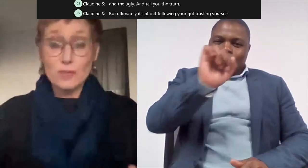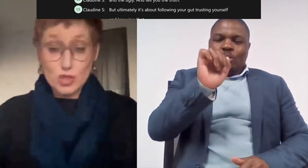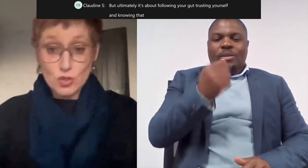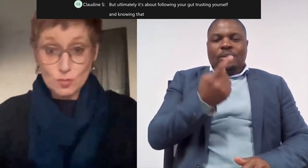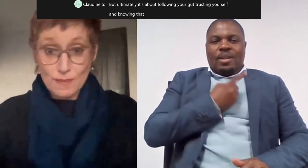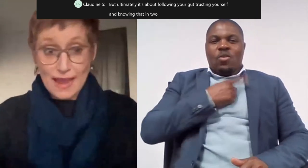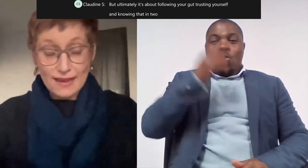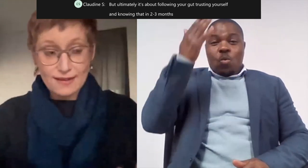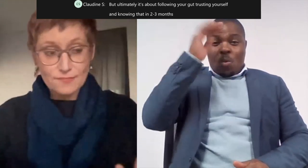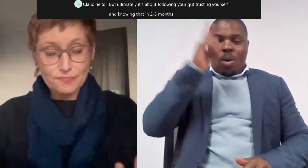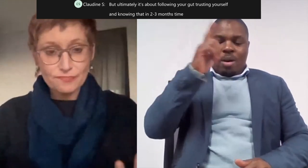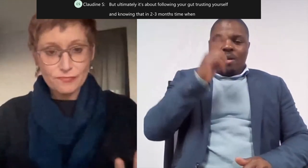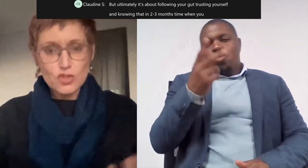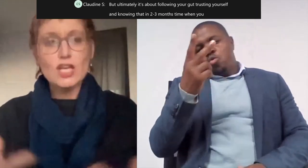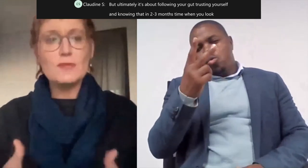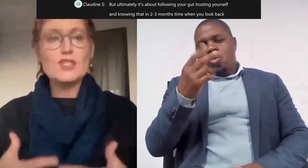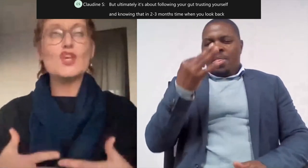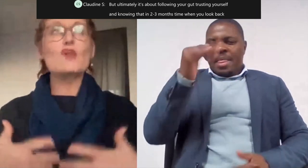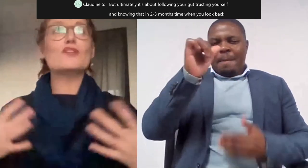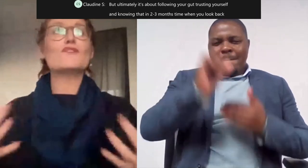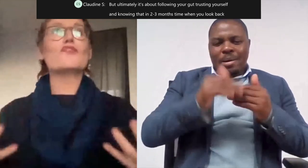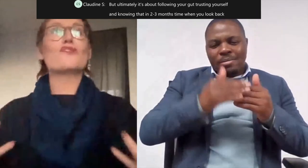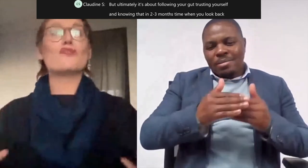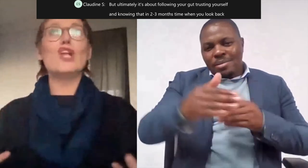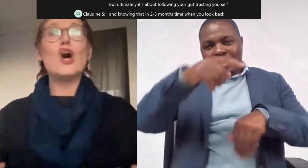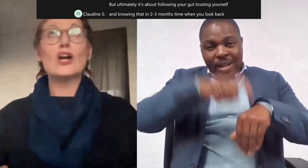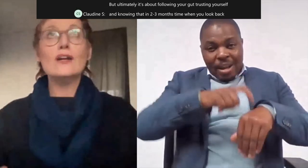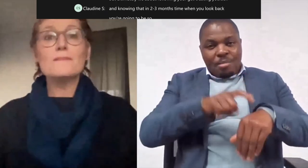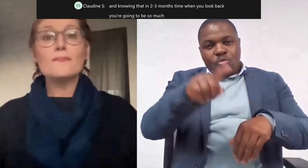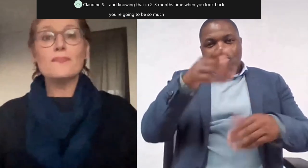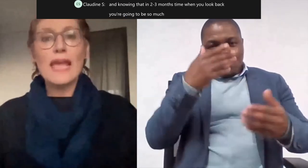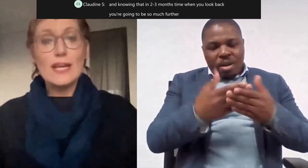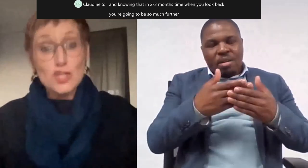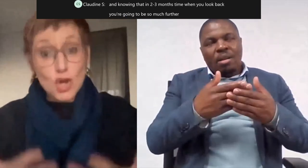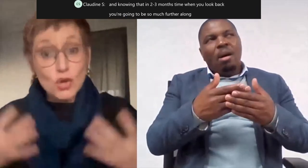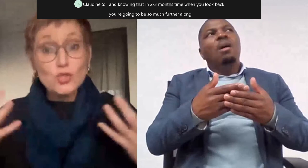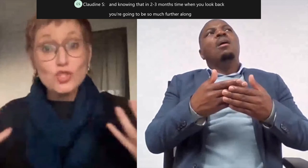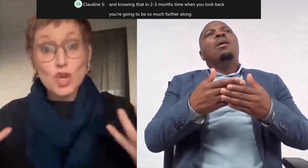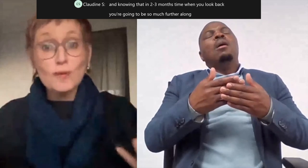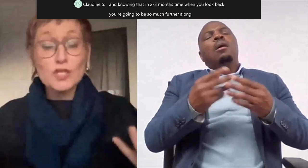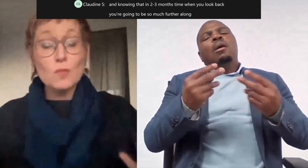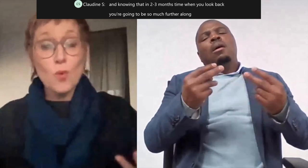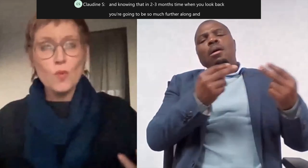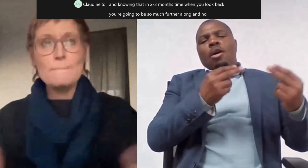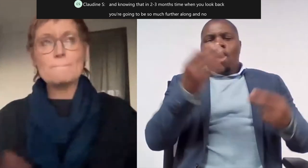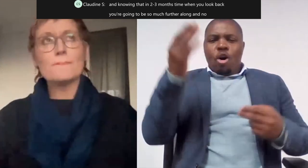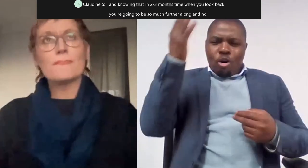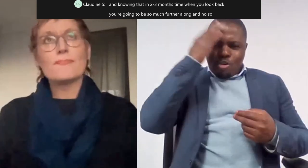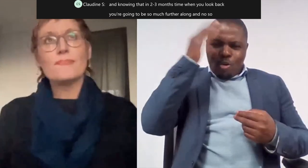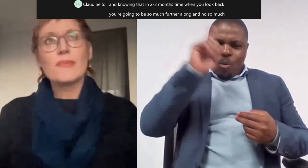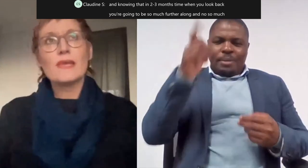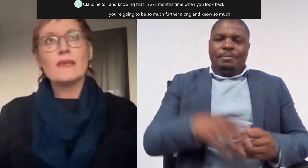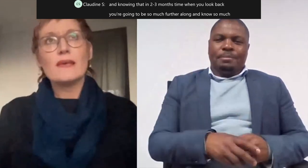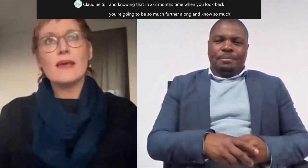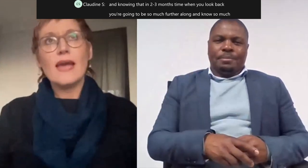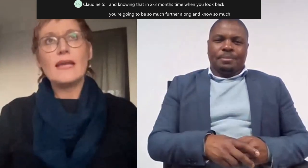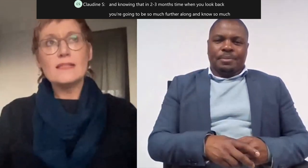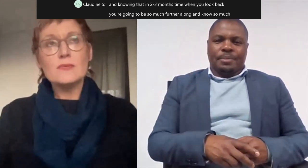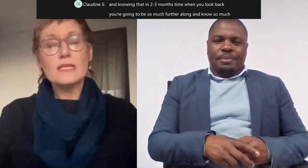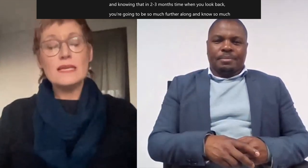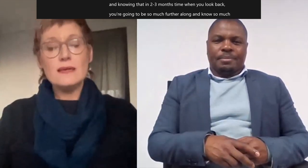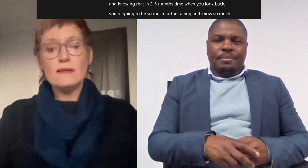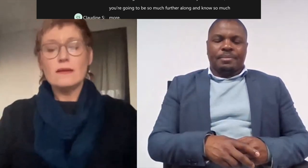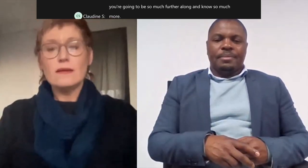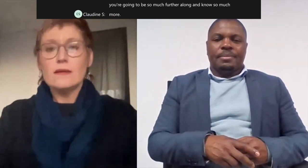2-3 months' time, when you look back, you're going to be so much further along and know so much more.